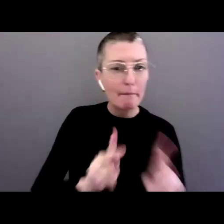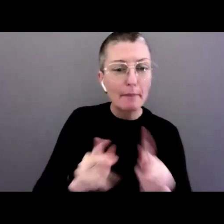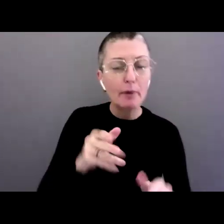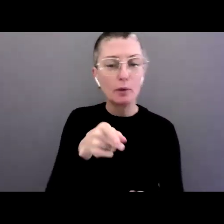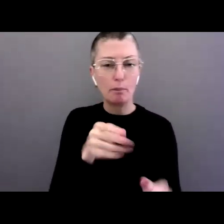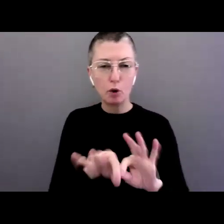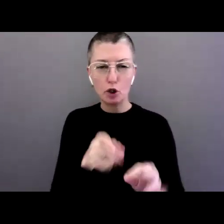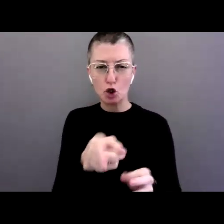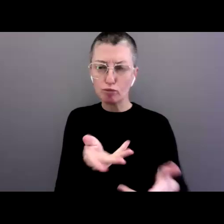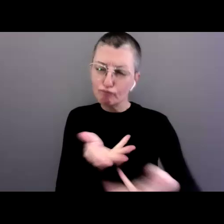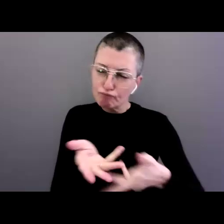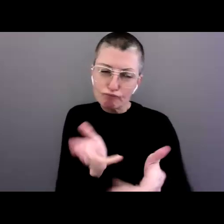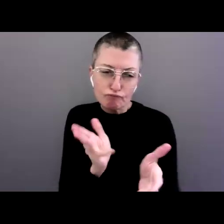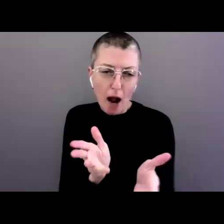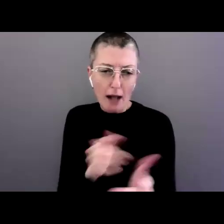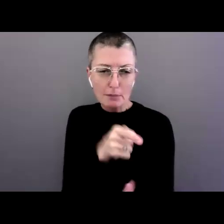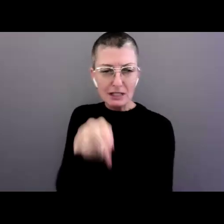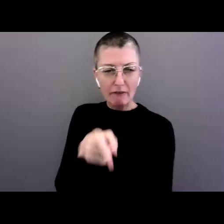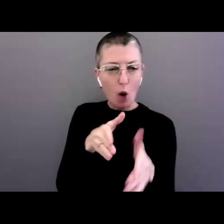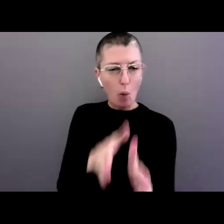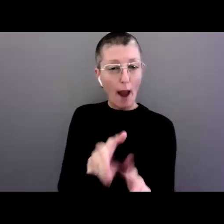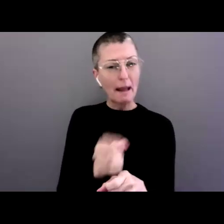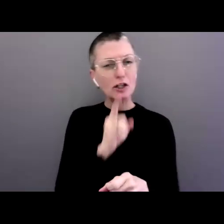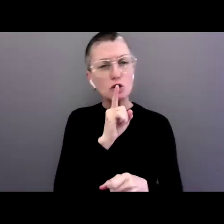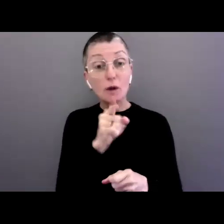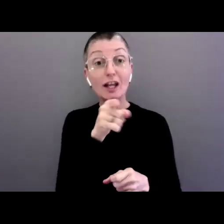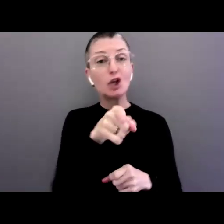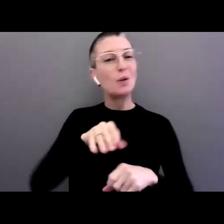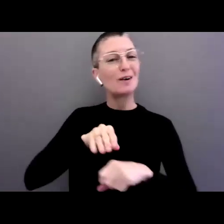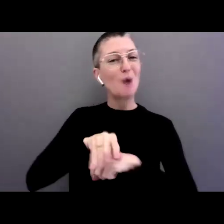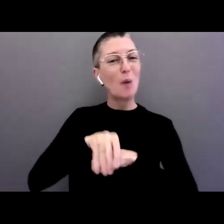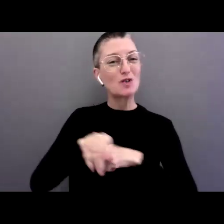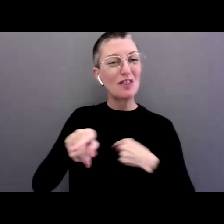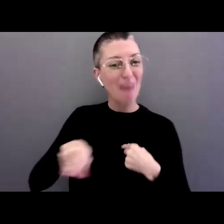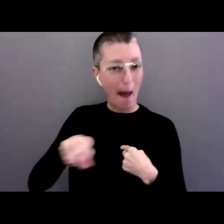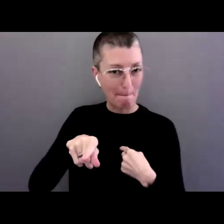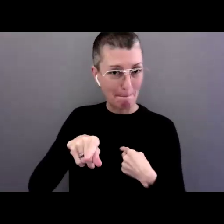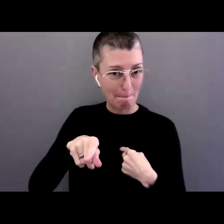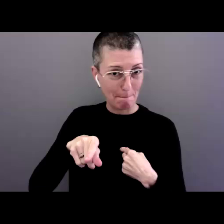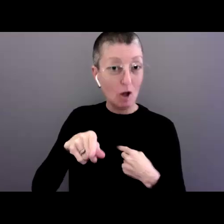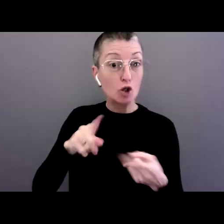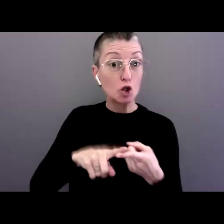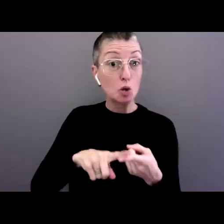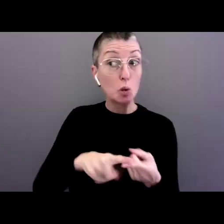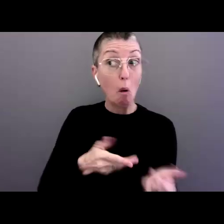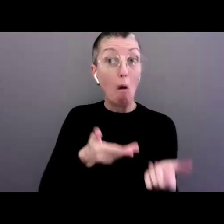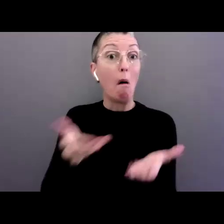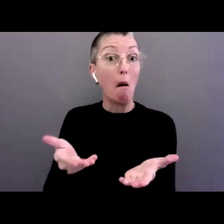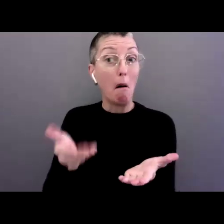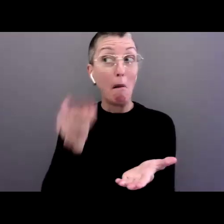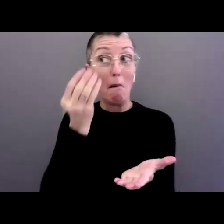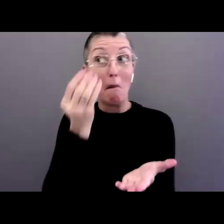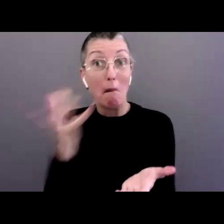of way, and that you're making sure that you almost coach them on how can they go to the people that they know and sell this for